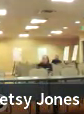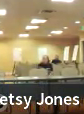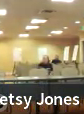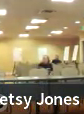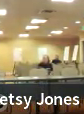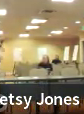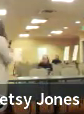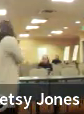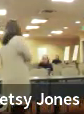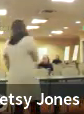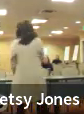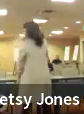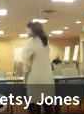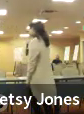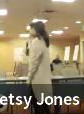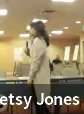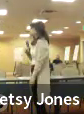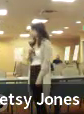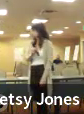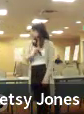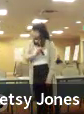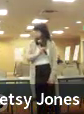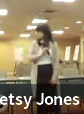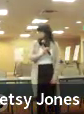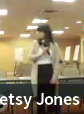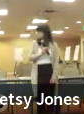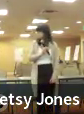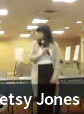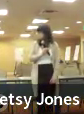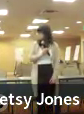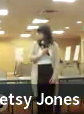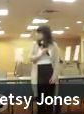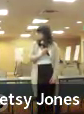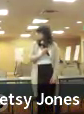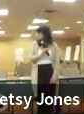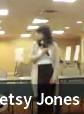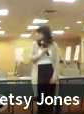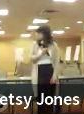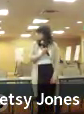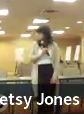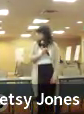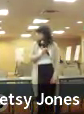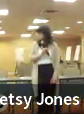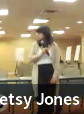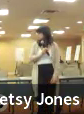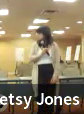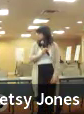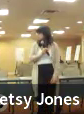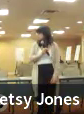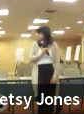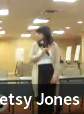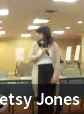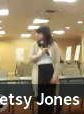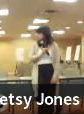Yeah, in Arizona, the Arizona model works based on the fact that it is illegal to